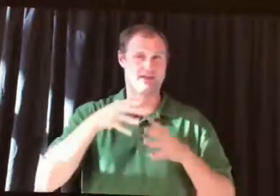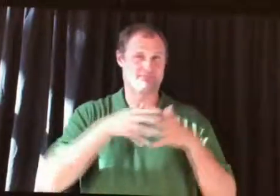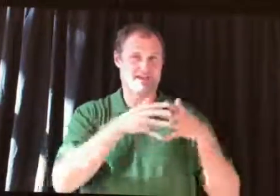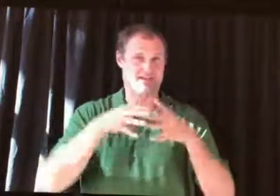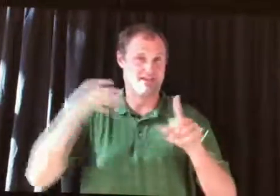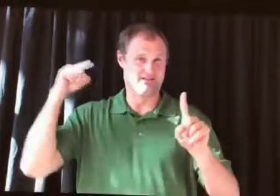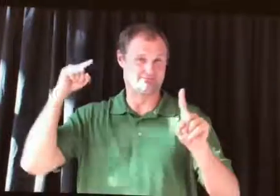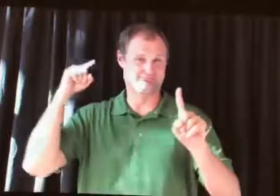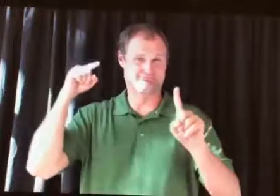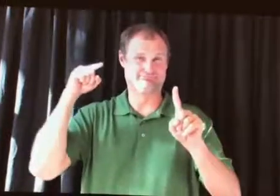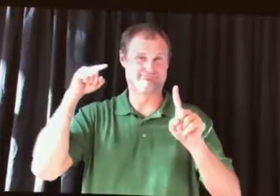In Germany.